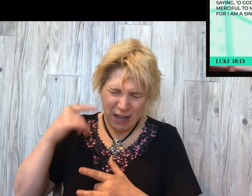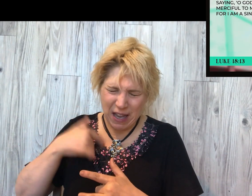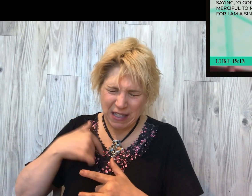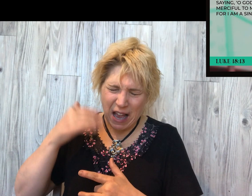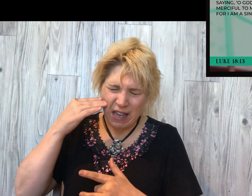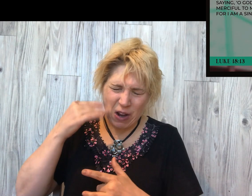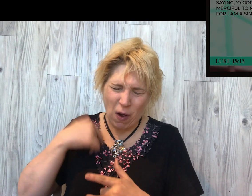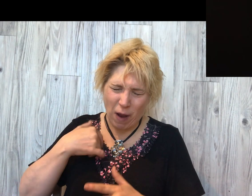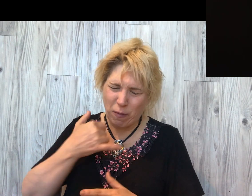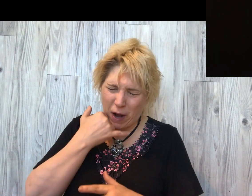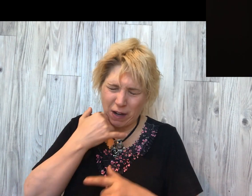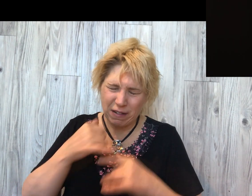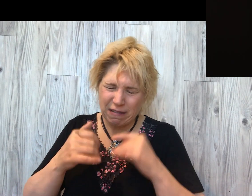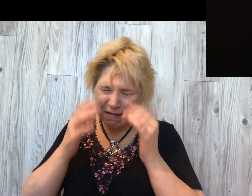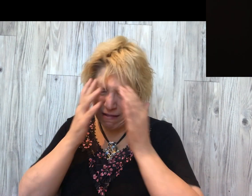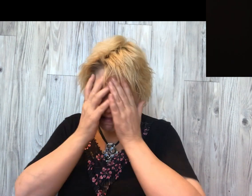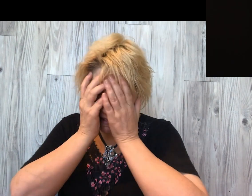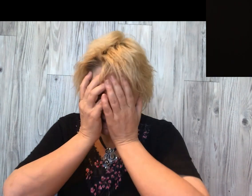am a sinner.